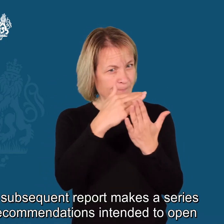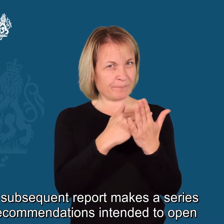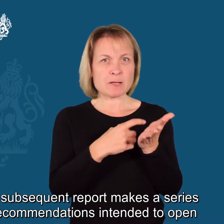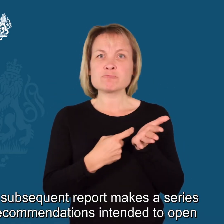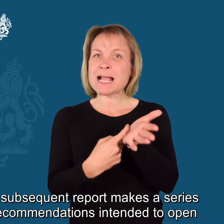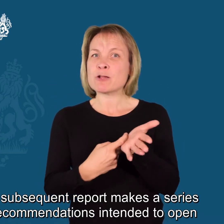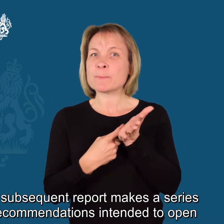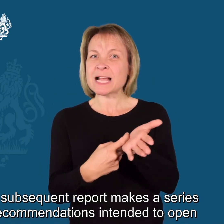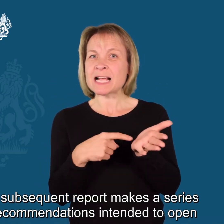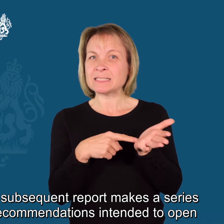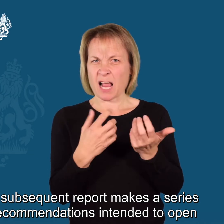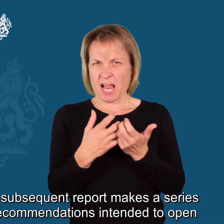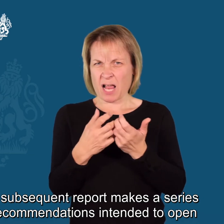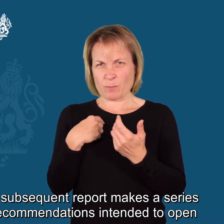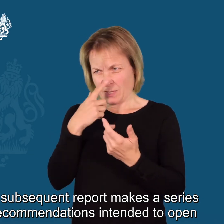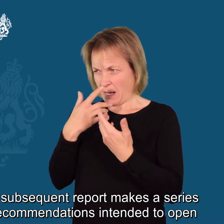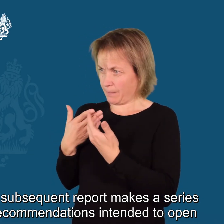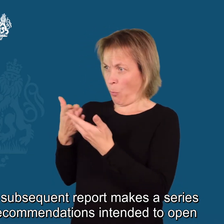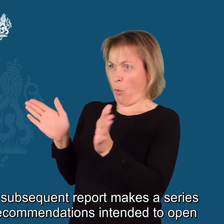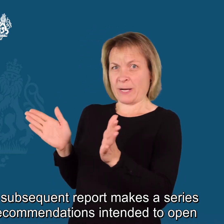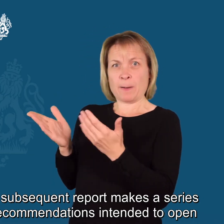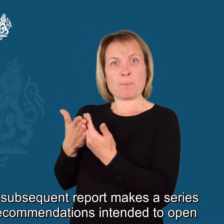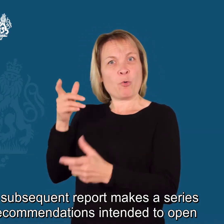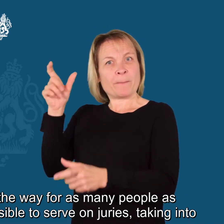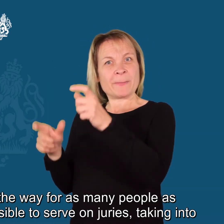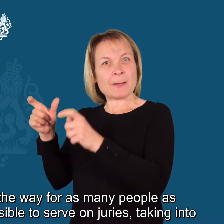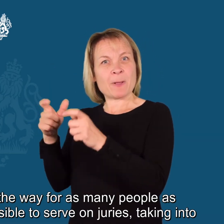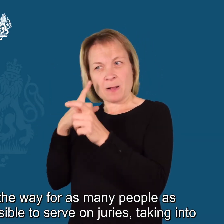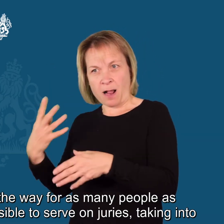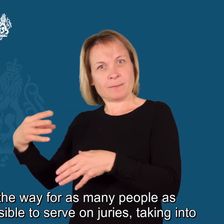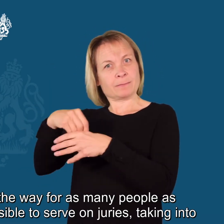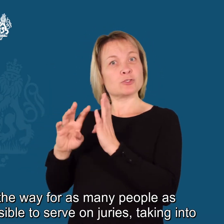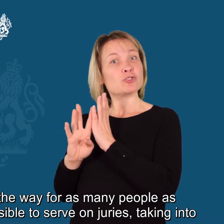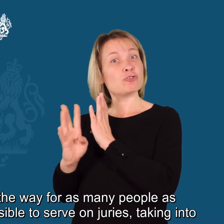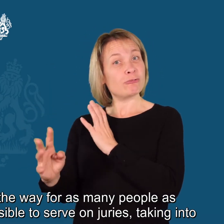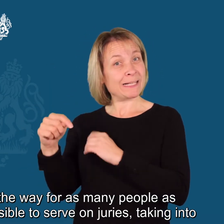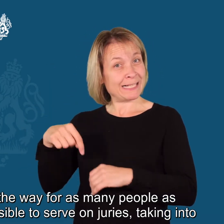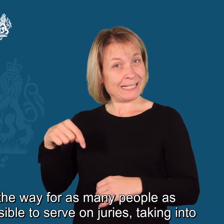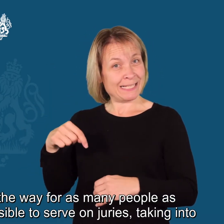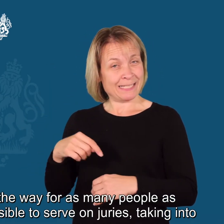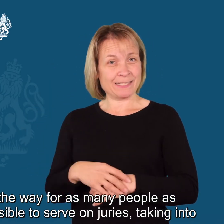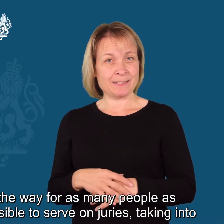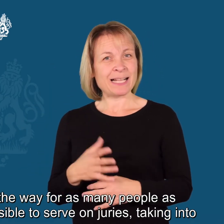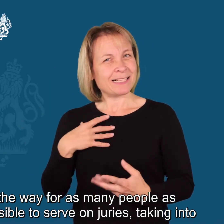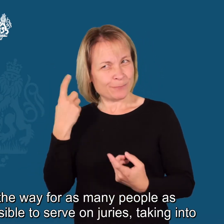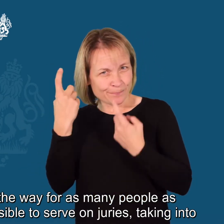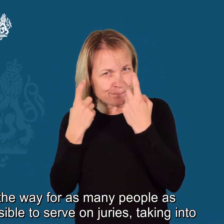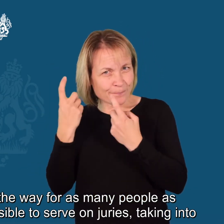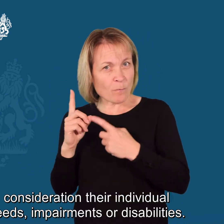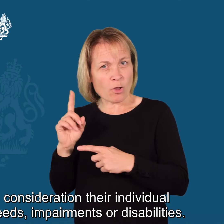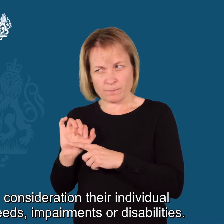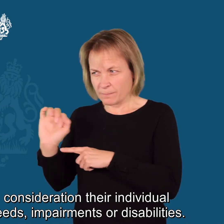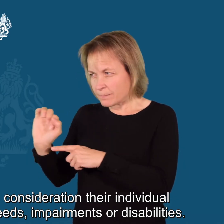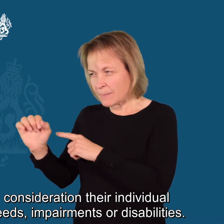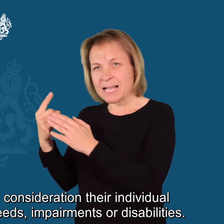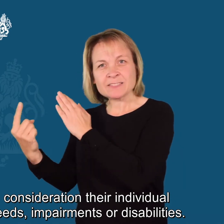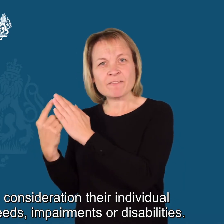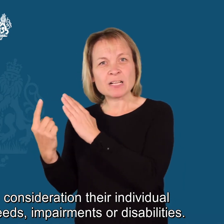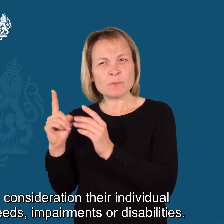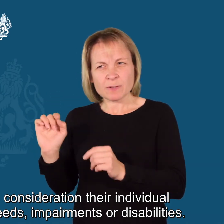The subsequent report makes a series of recommendations intended to open the way for as many people as possible to serve on juries,